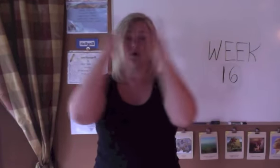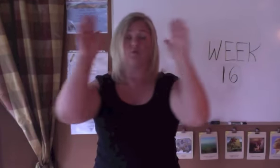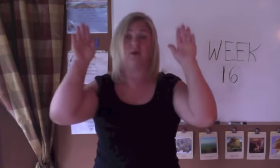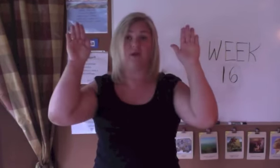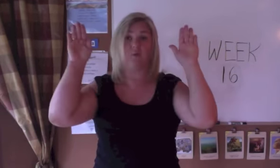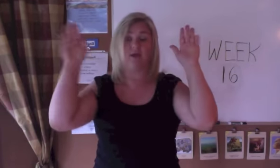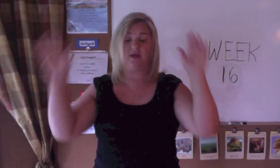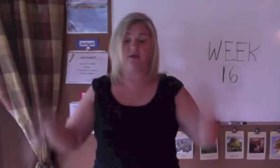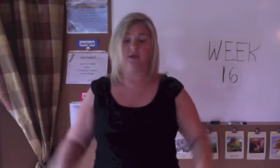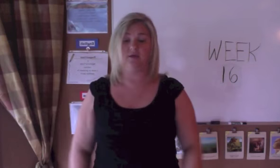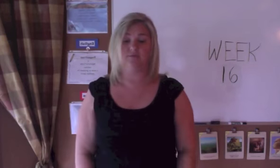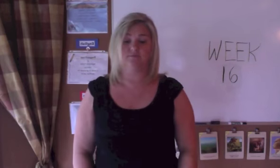Great Awakening.